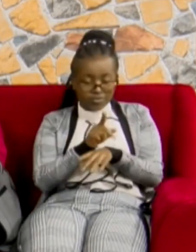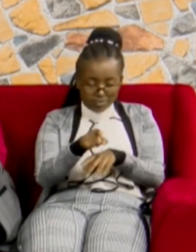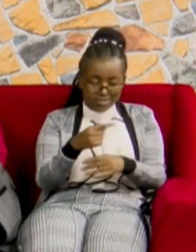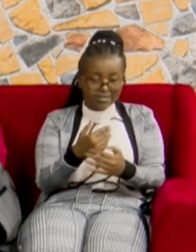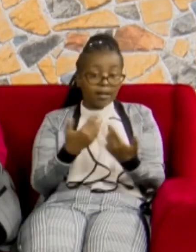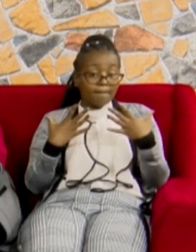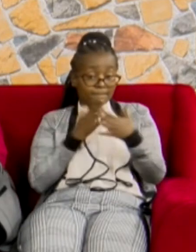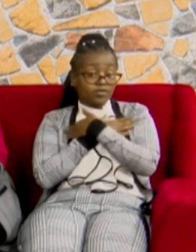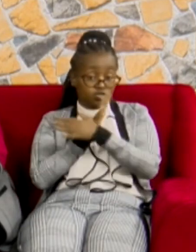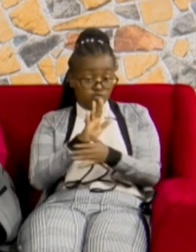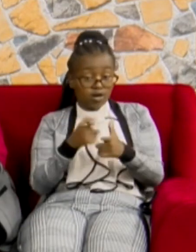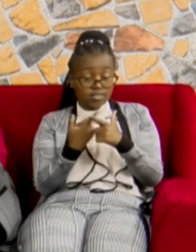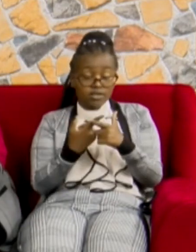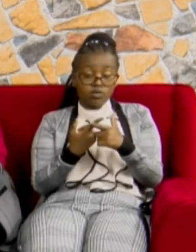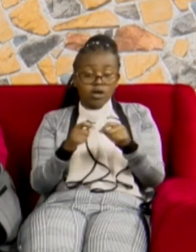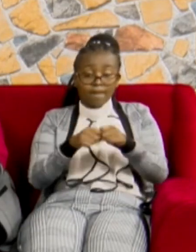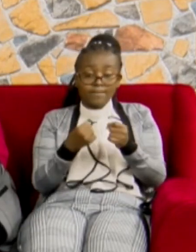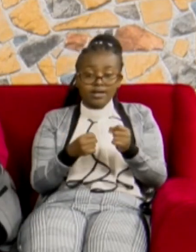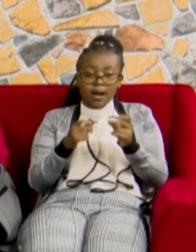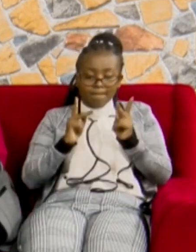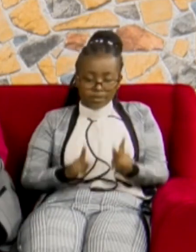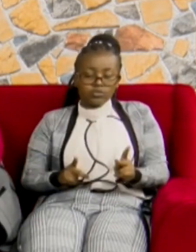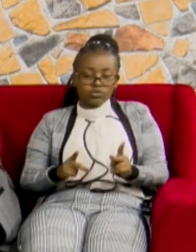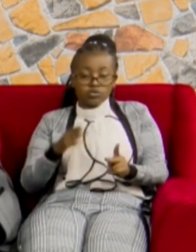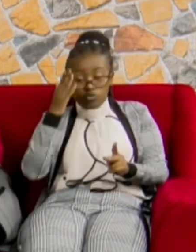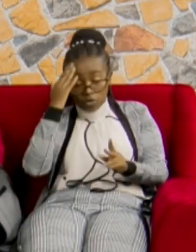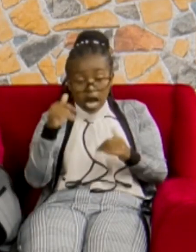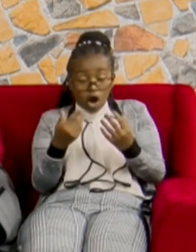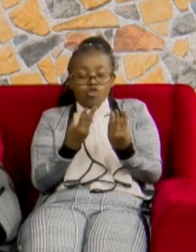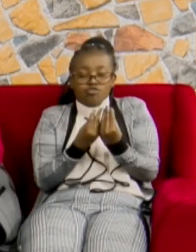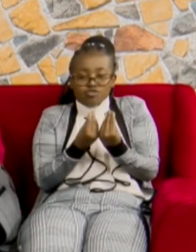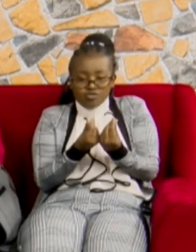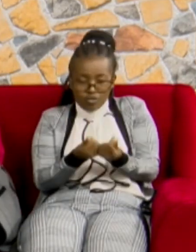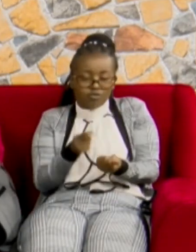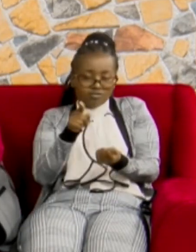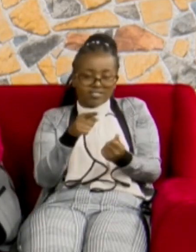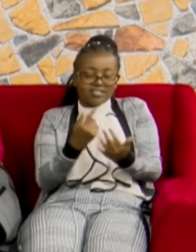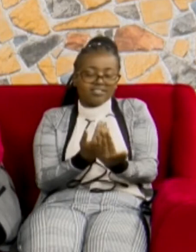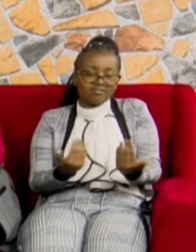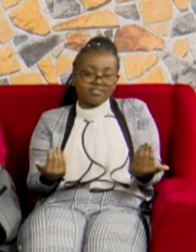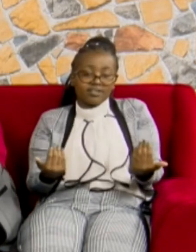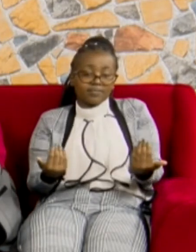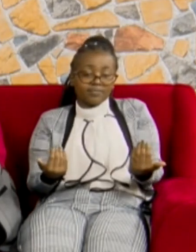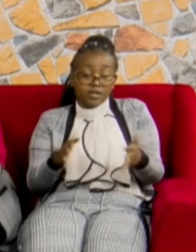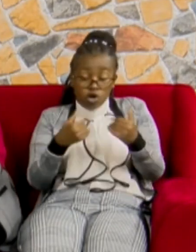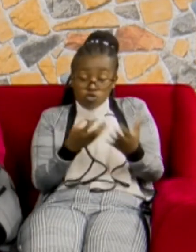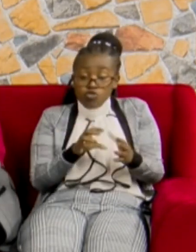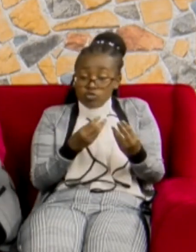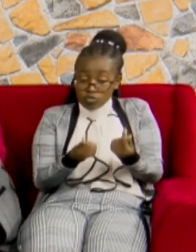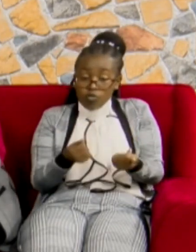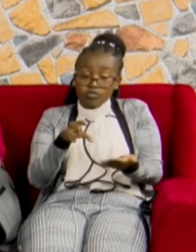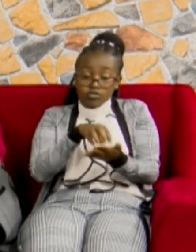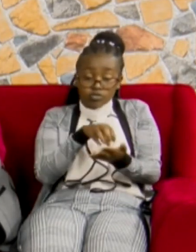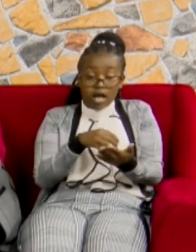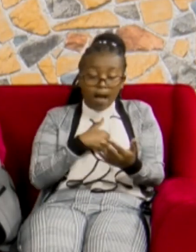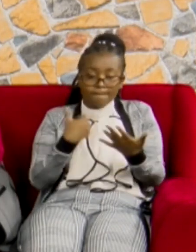that way, that when you need a break, someone really knows and has seen how you've handled the meltdown, how you've handled situations. So have